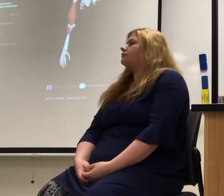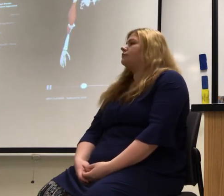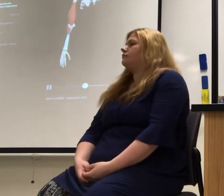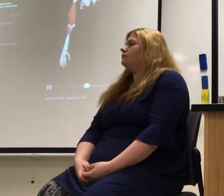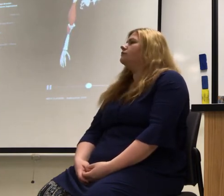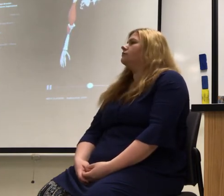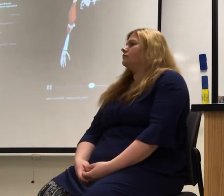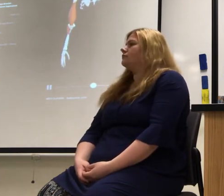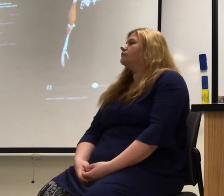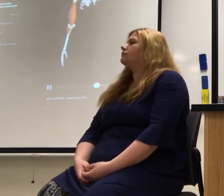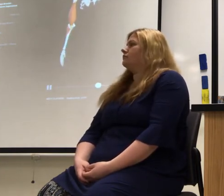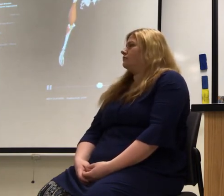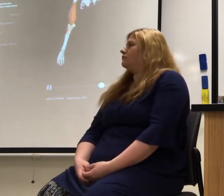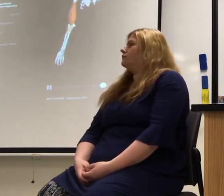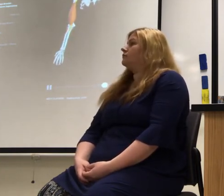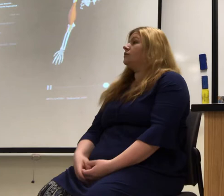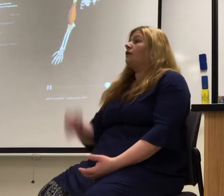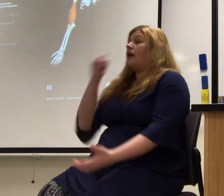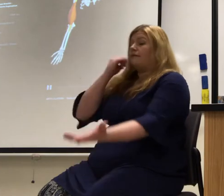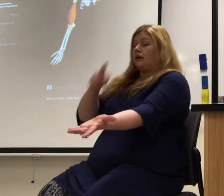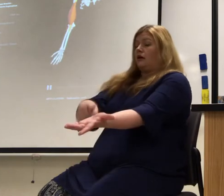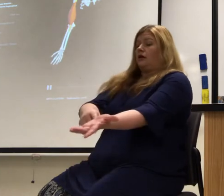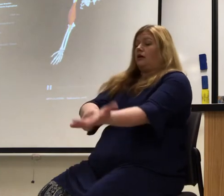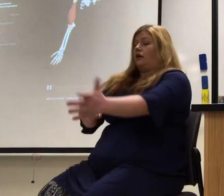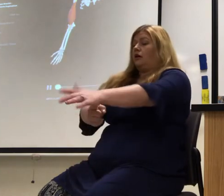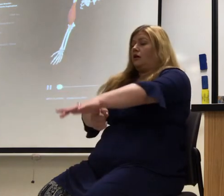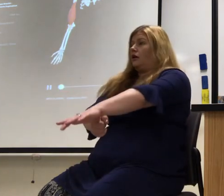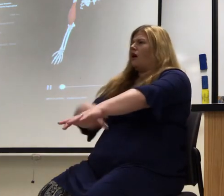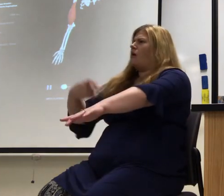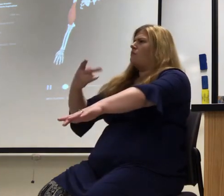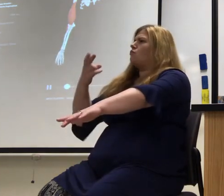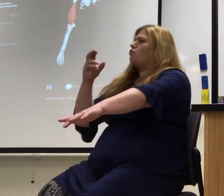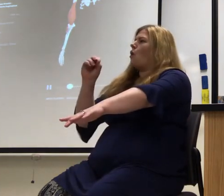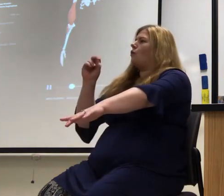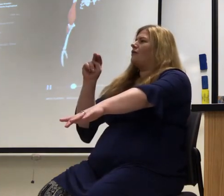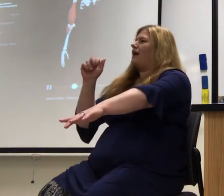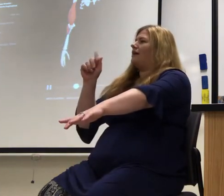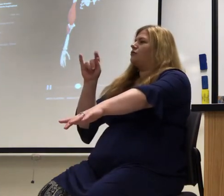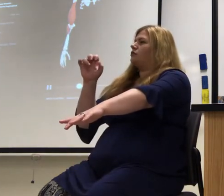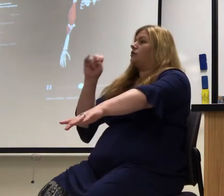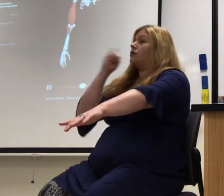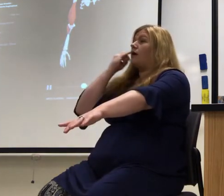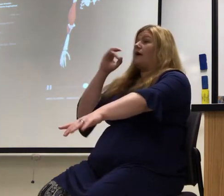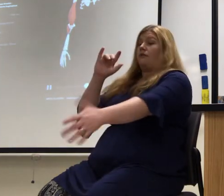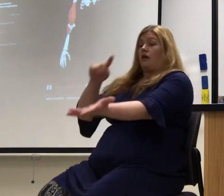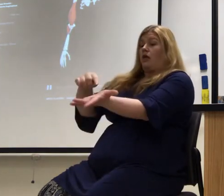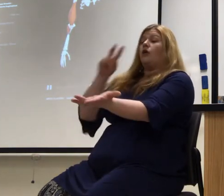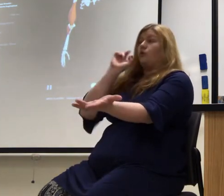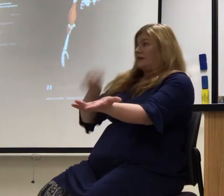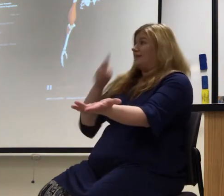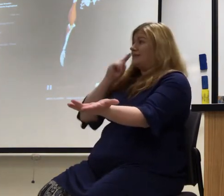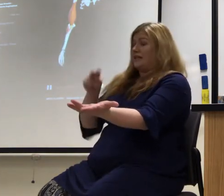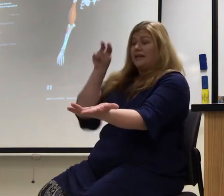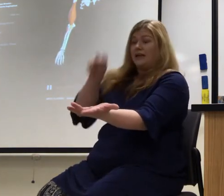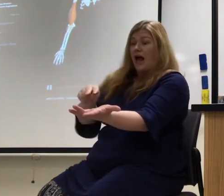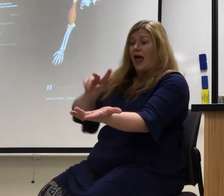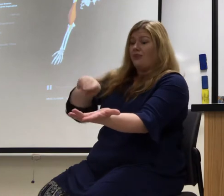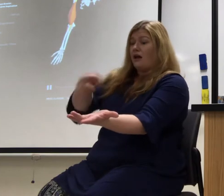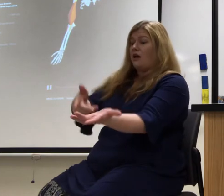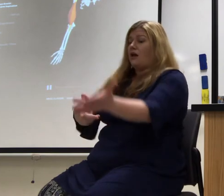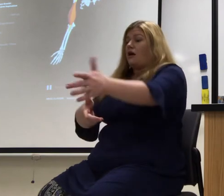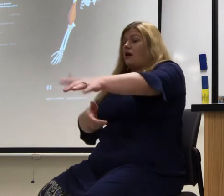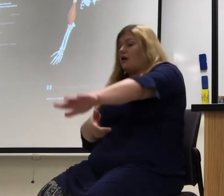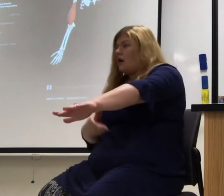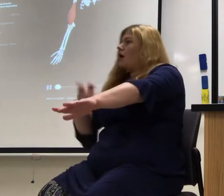So when you turn the palm face down, that's pronation. When you turn it face up, that's supination. So notice how the biceps lights up. When you turn